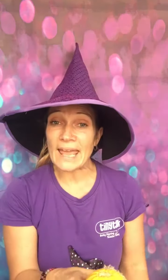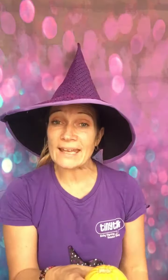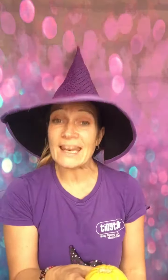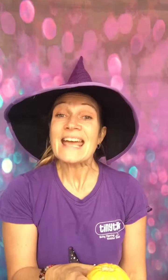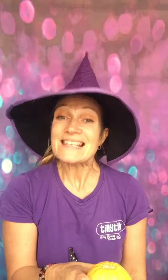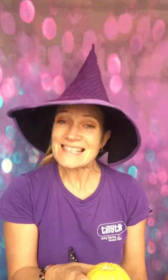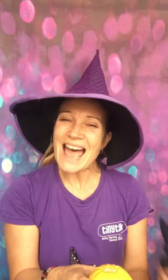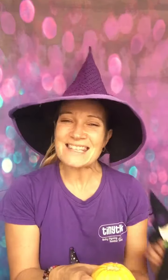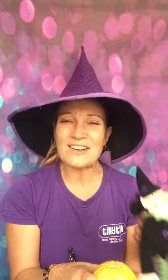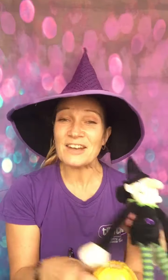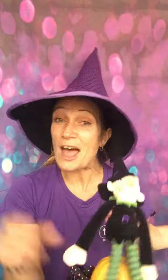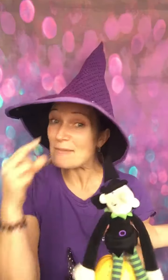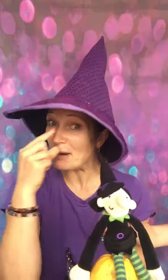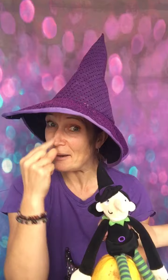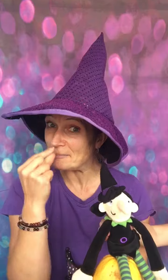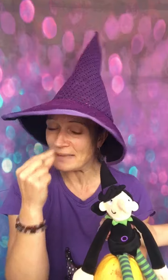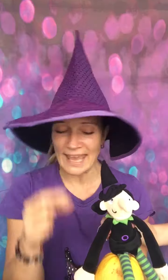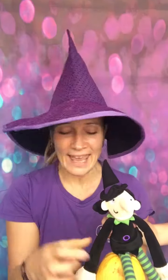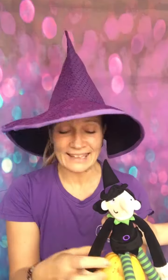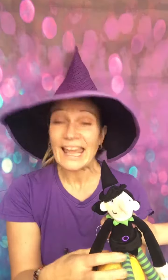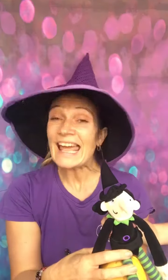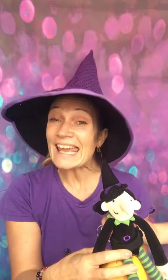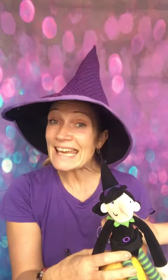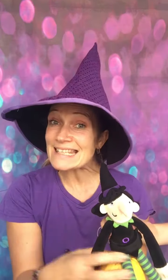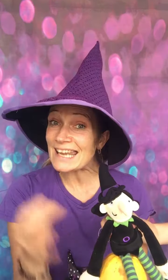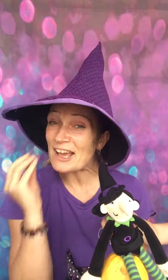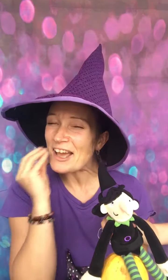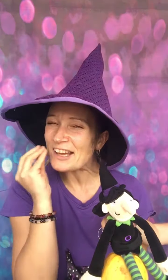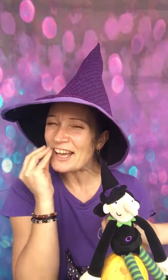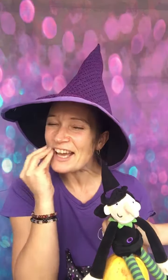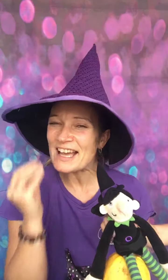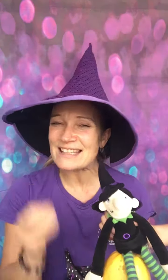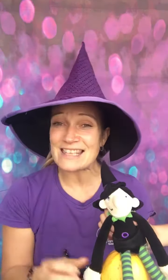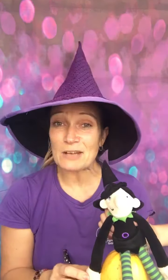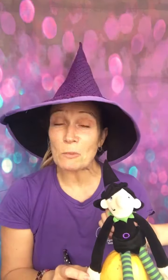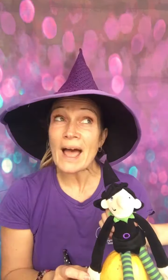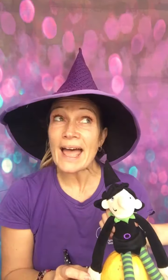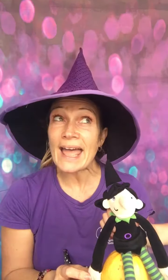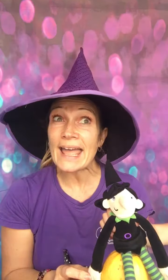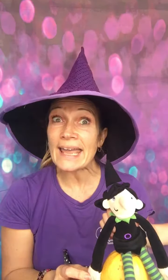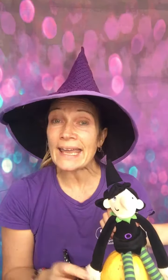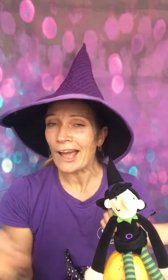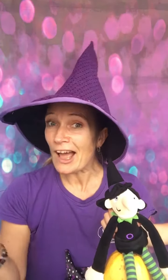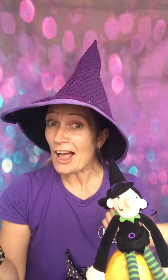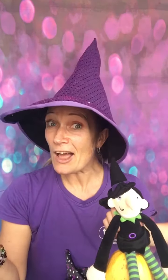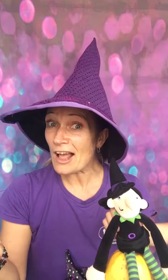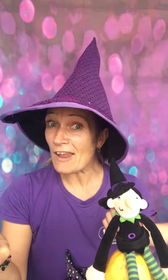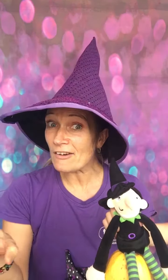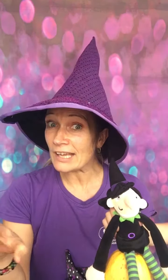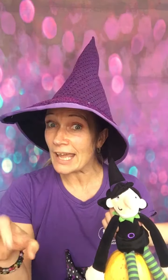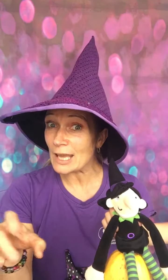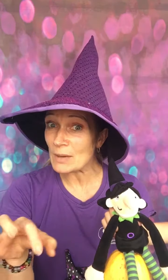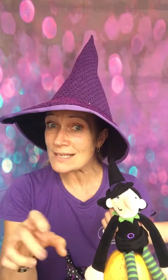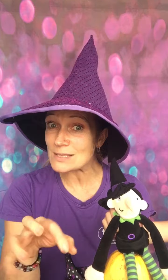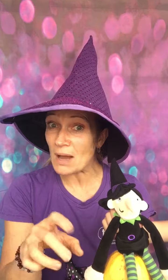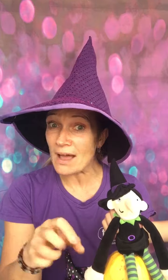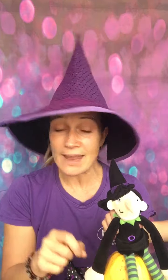bumpkin sat on her pumpkin, eating her curds and whey. Along came a